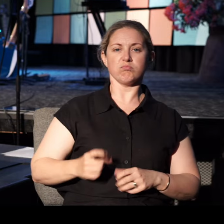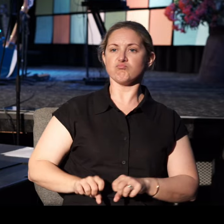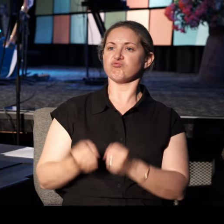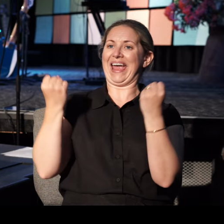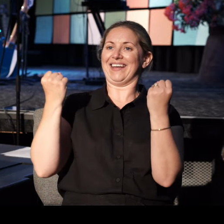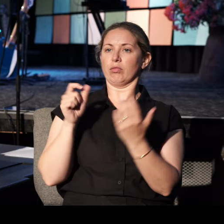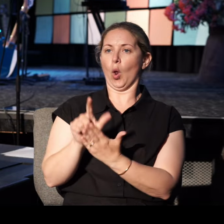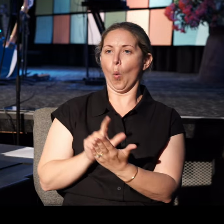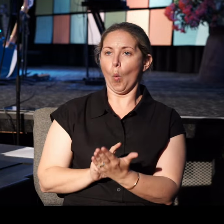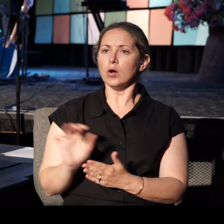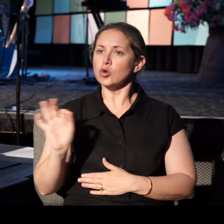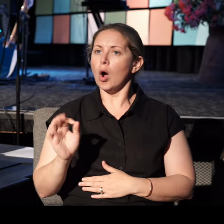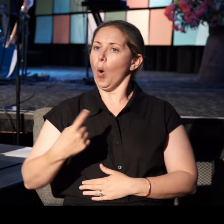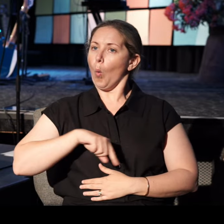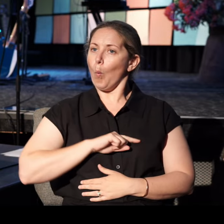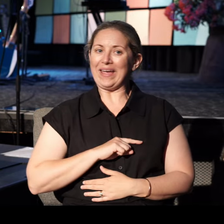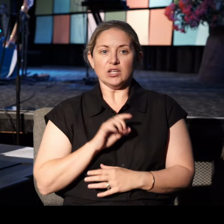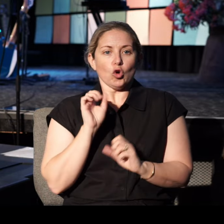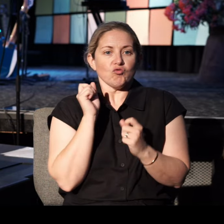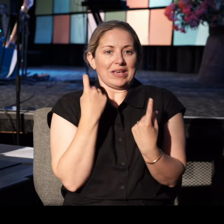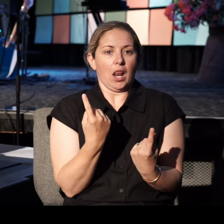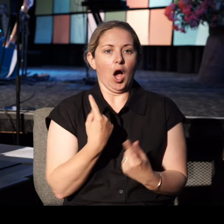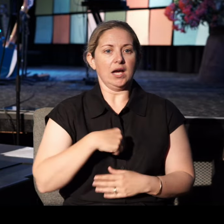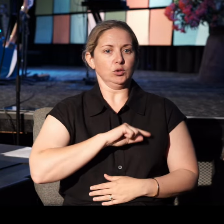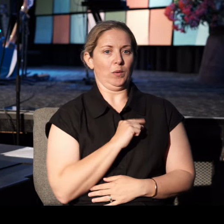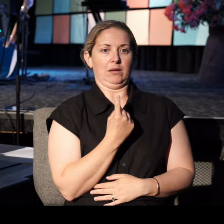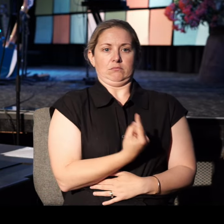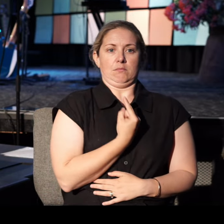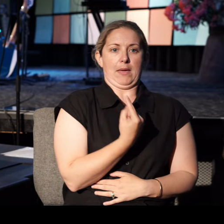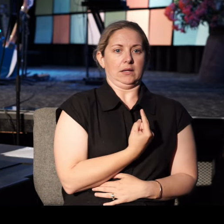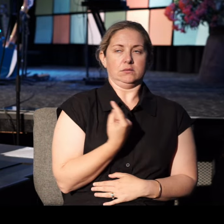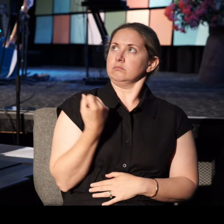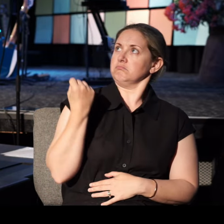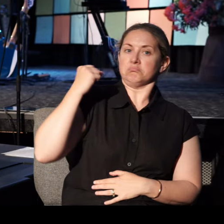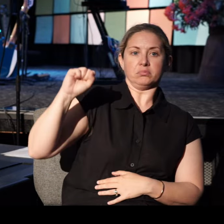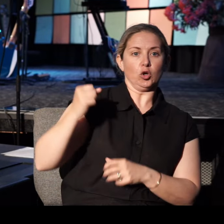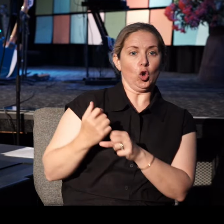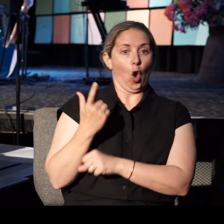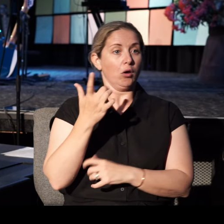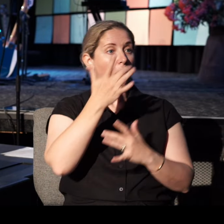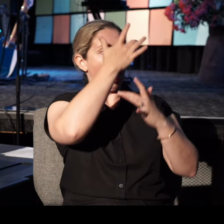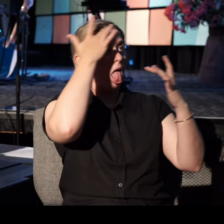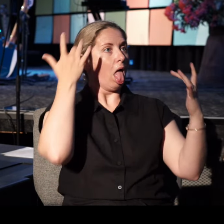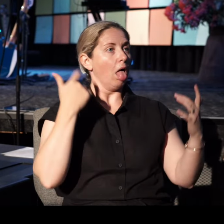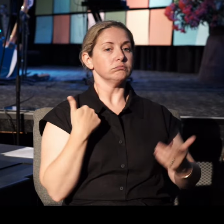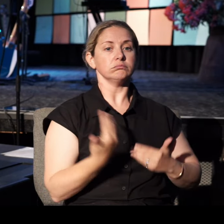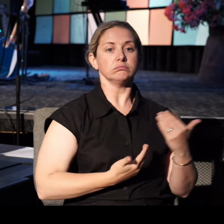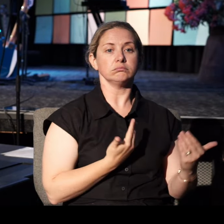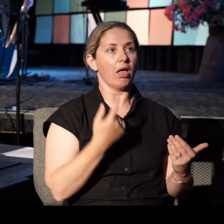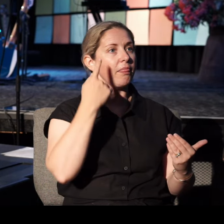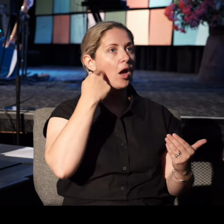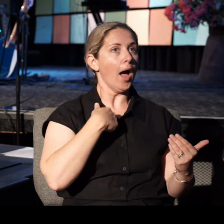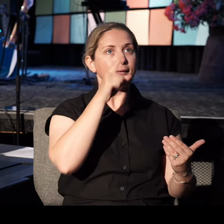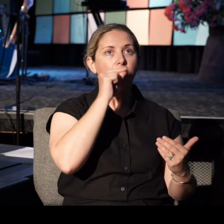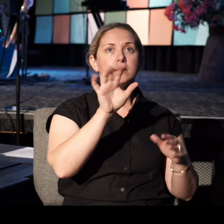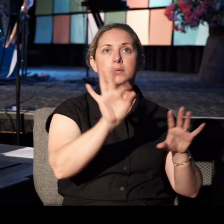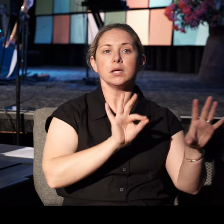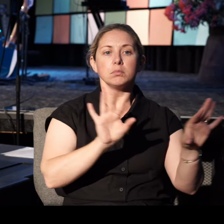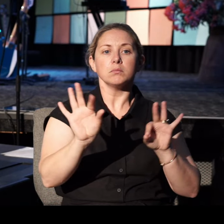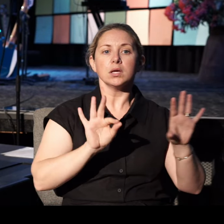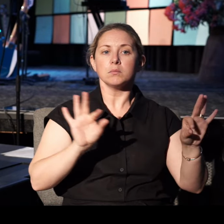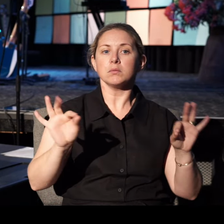been living independently of God, disregarding God's rule, thinking I can pick and choose, which we've been living